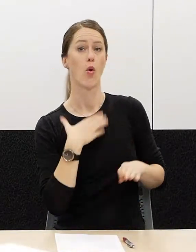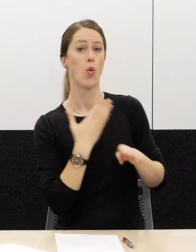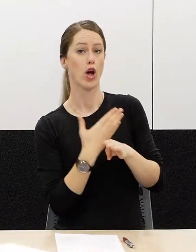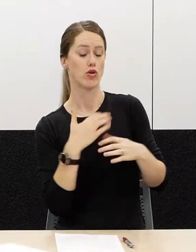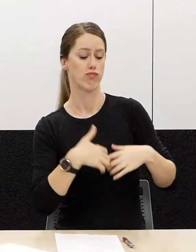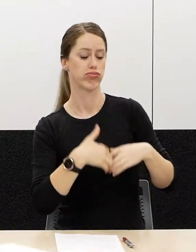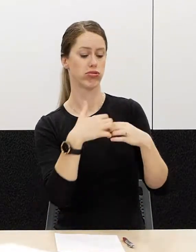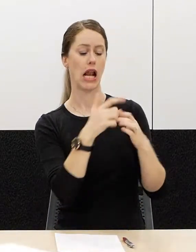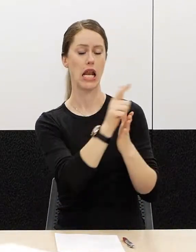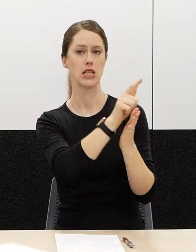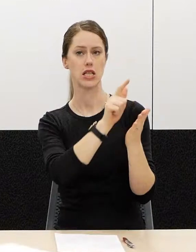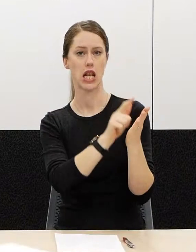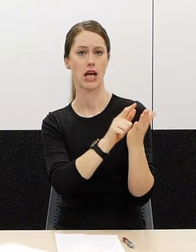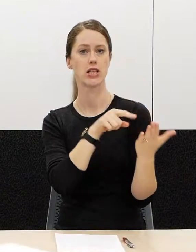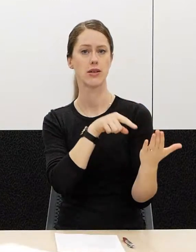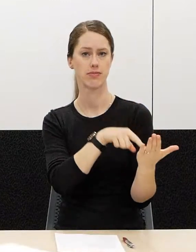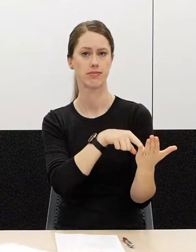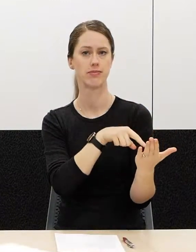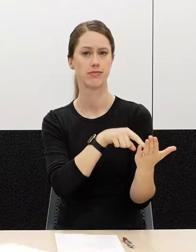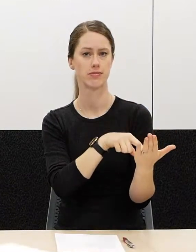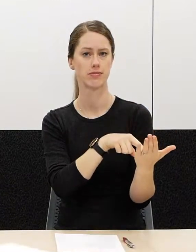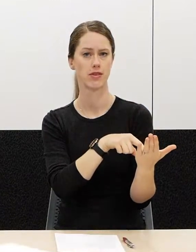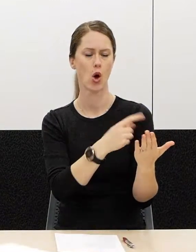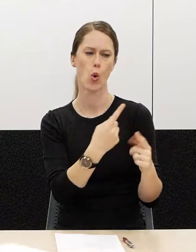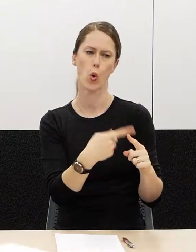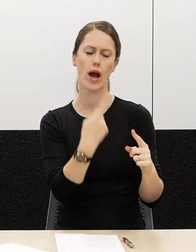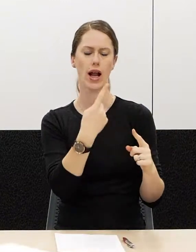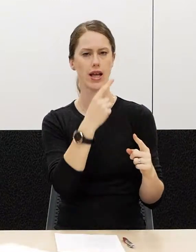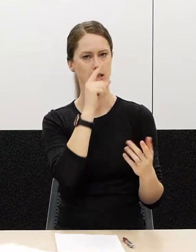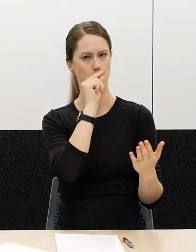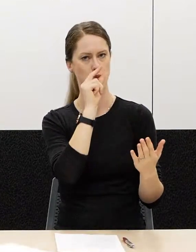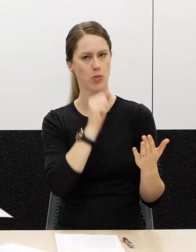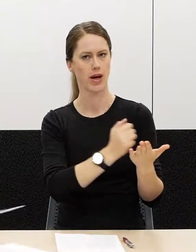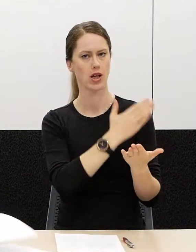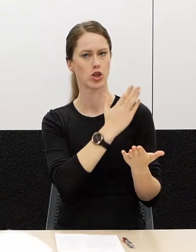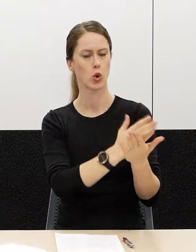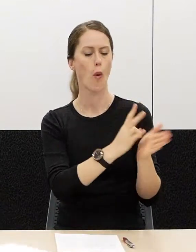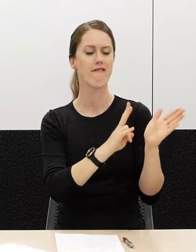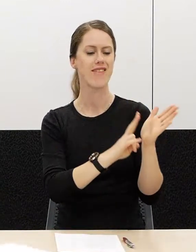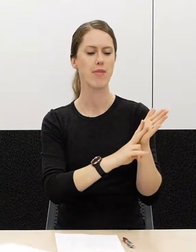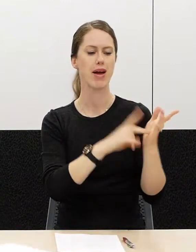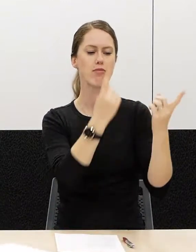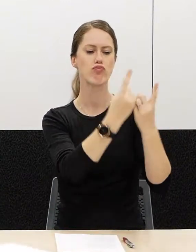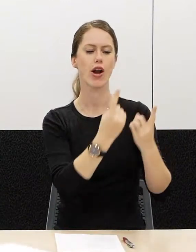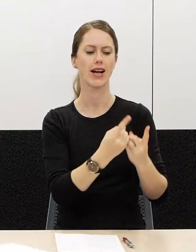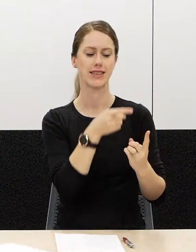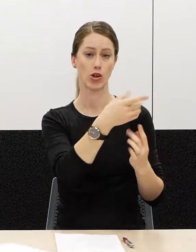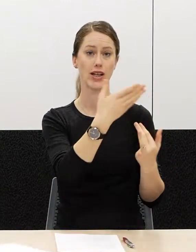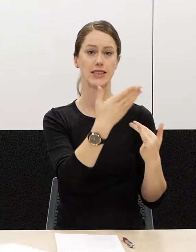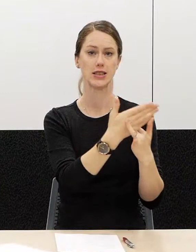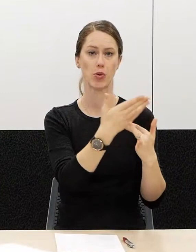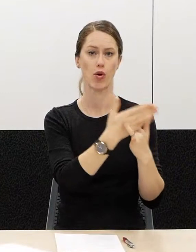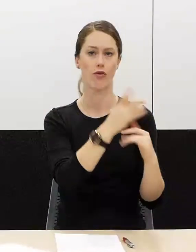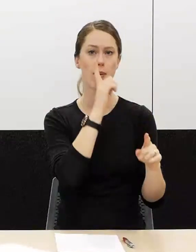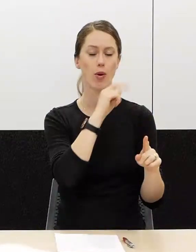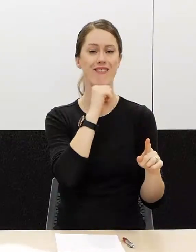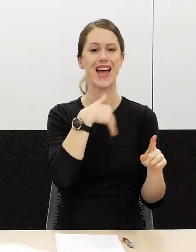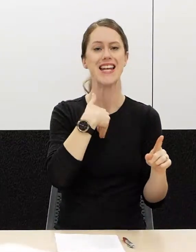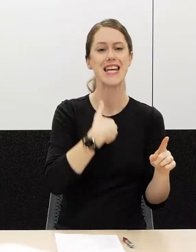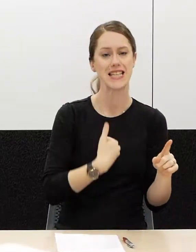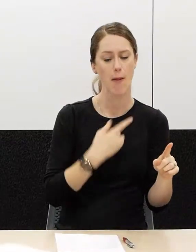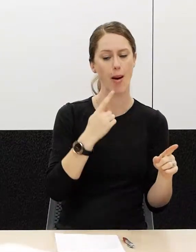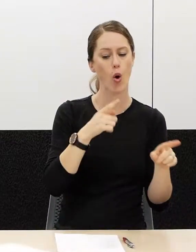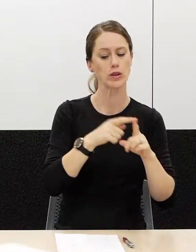put legislation in place, which I talked about before, as quickly as possible to ensure vaping products are accessible to those who need them